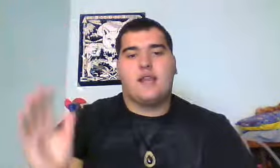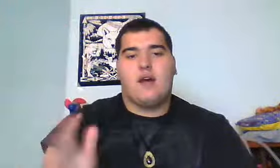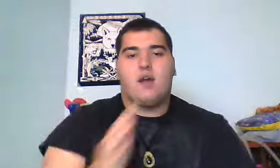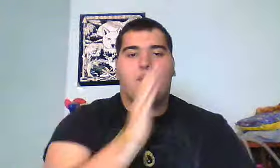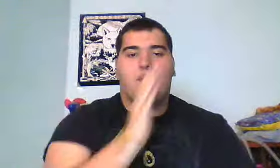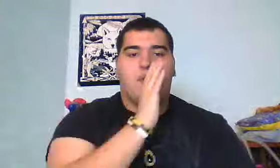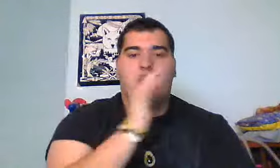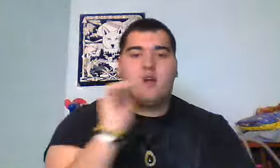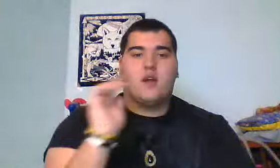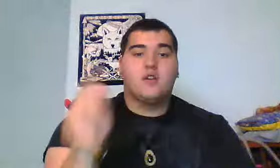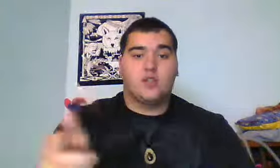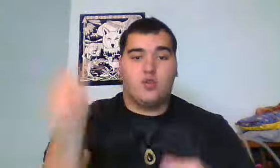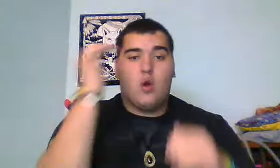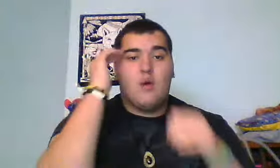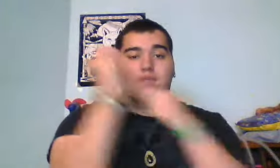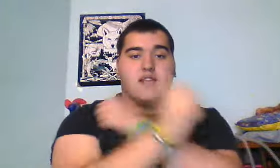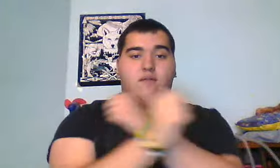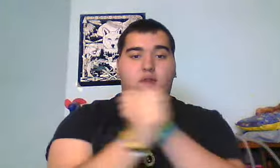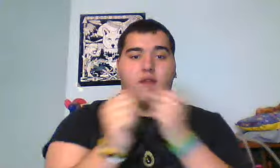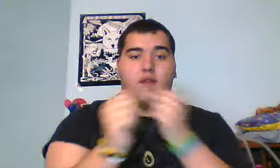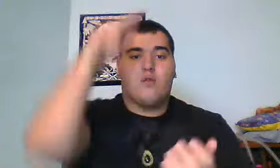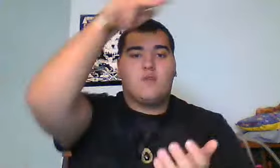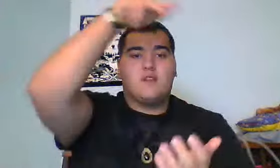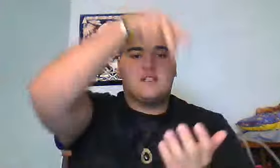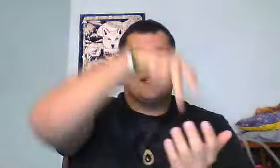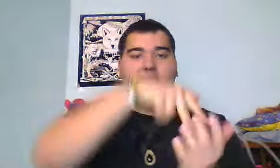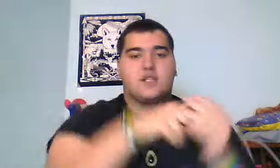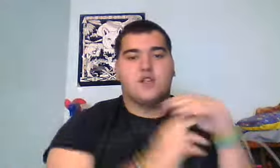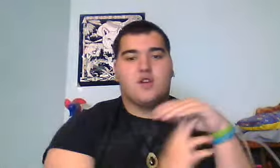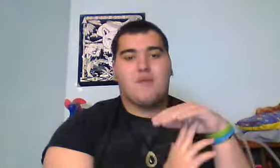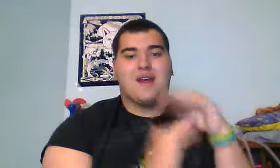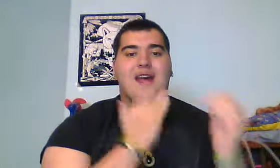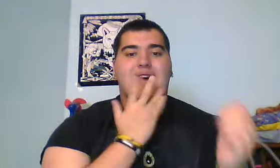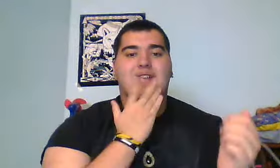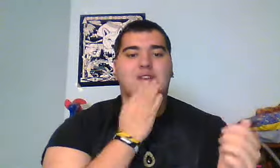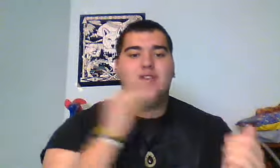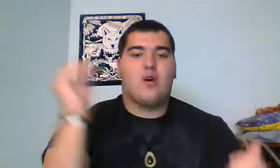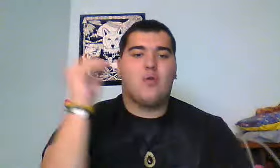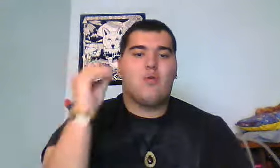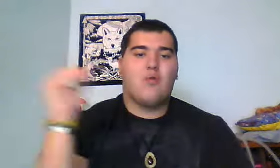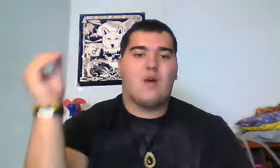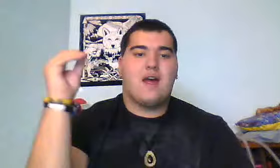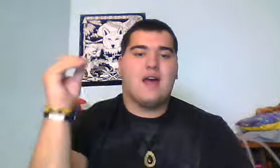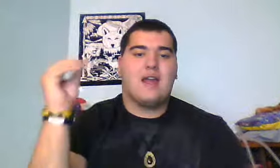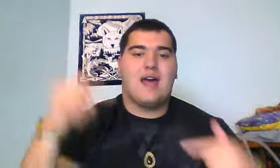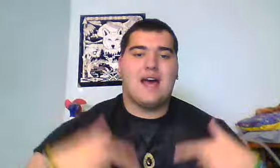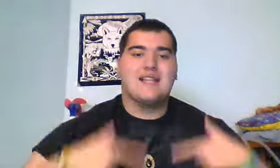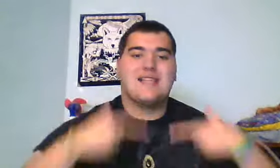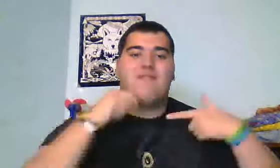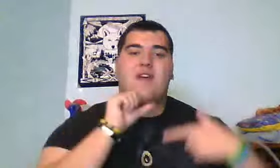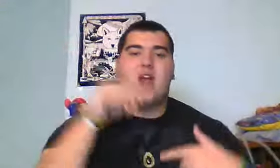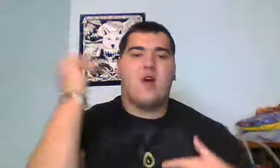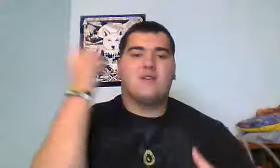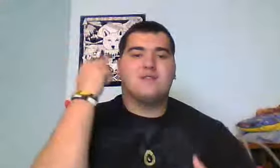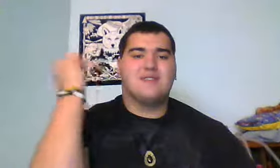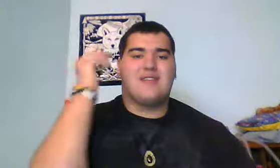down on my mother, she'll know I'm safe for you when she stands under my colors, oh and, Life ain't always what you